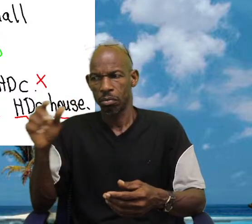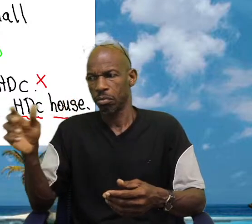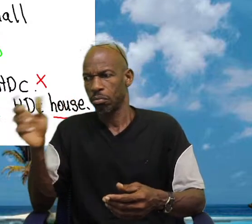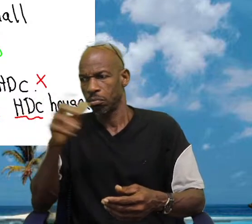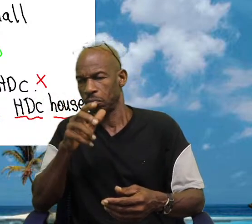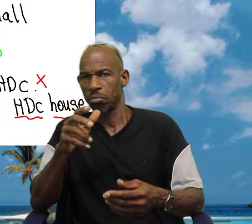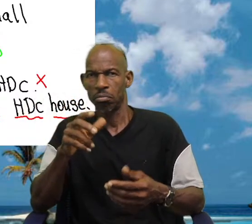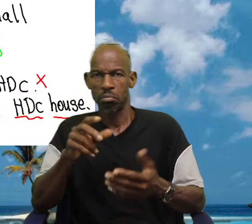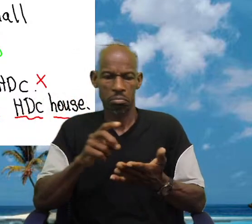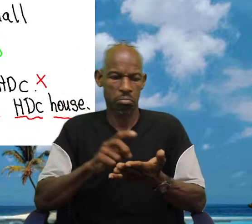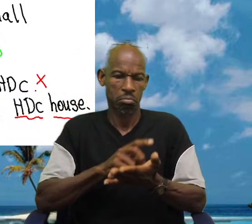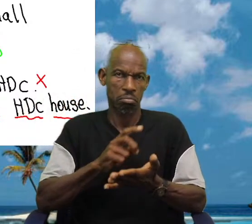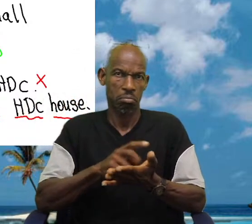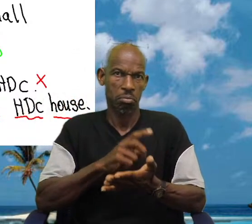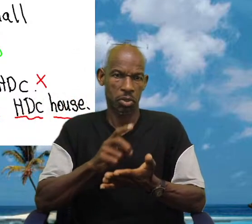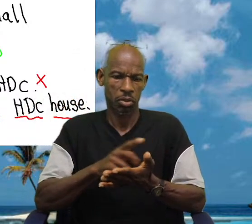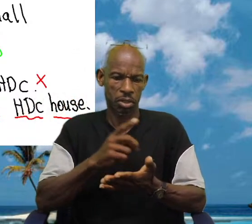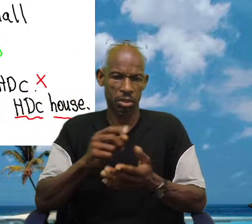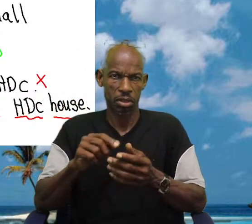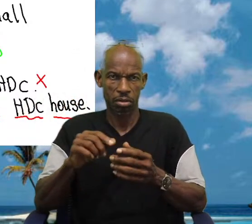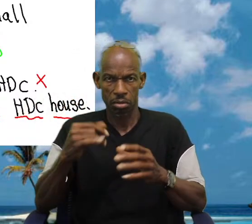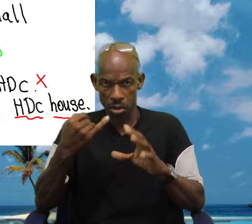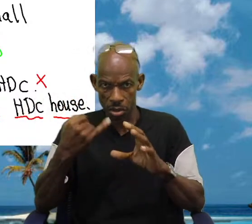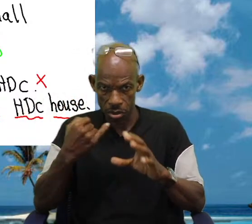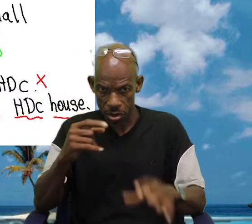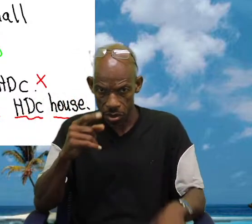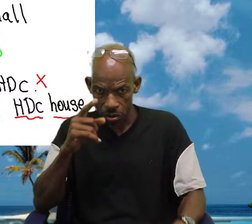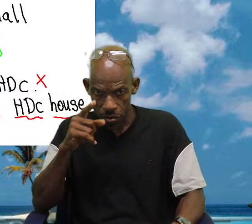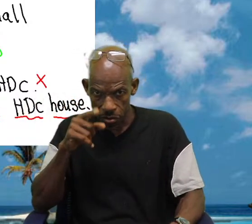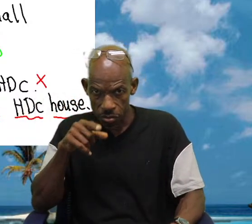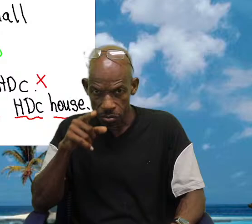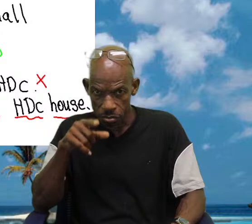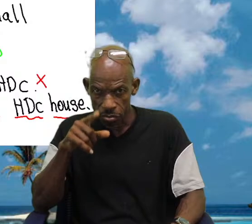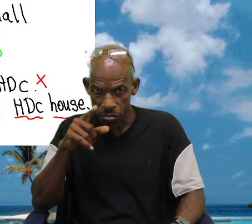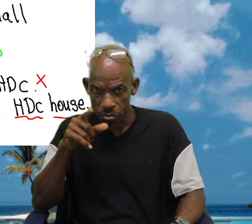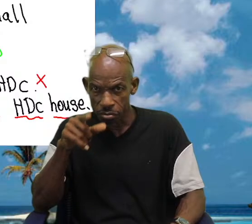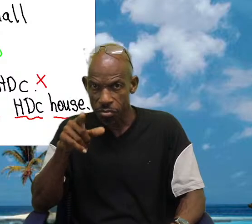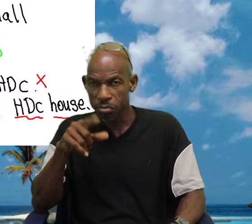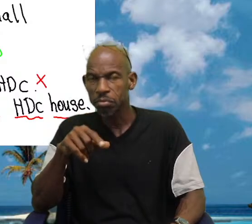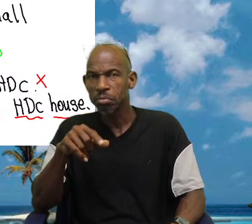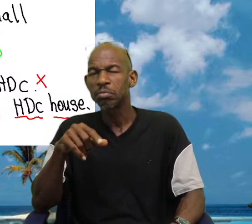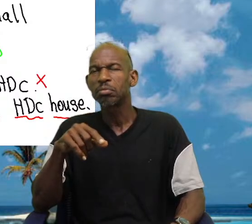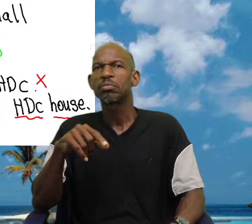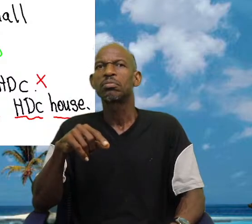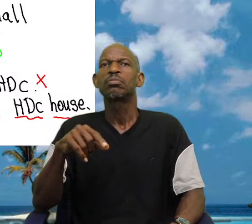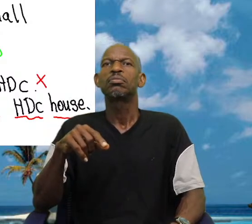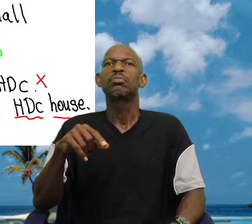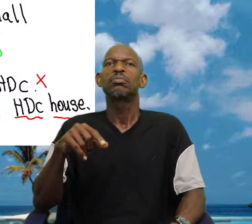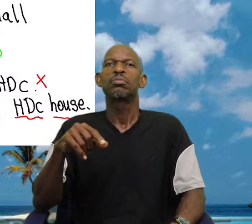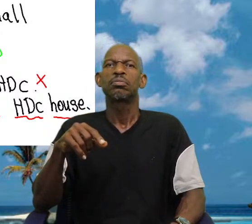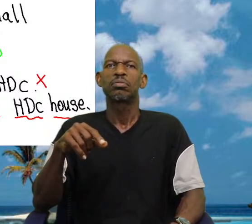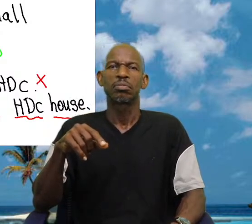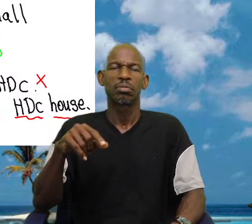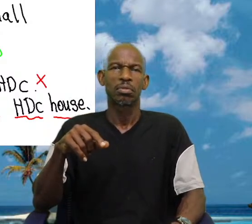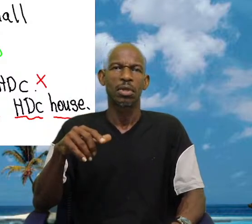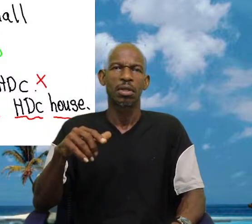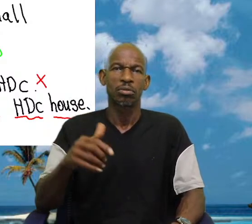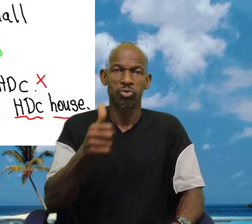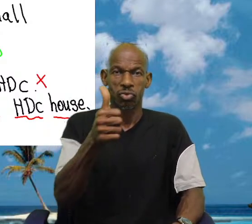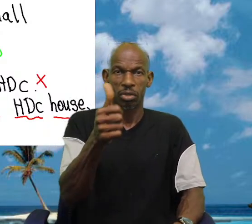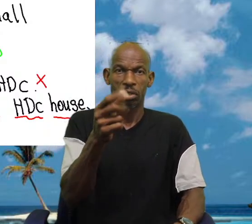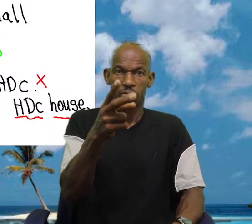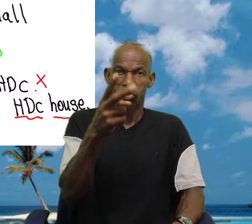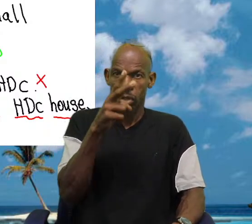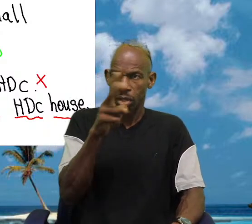and go on the internet. And I'm so appreciative of how you all are looking at what I'm doing and you are linking